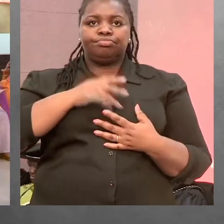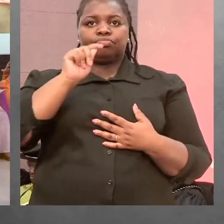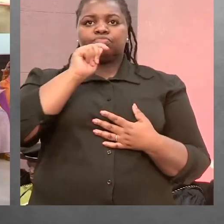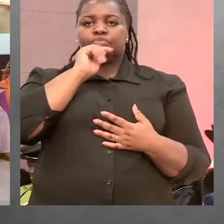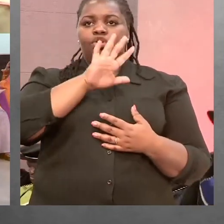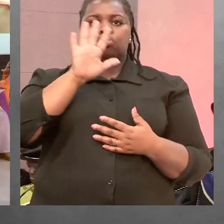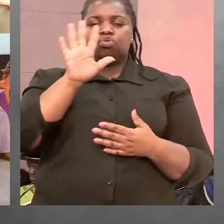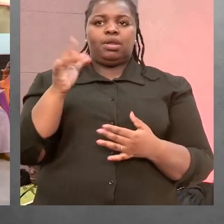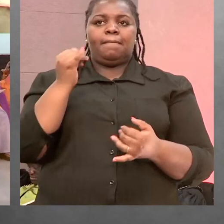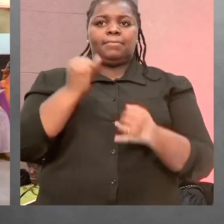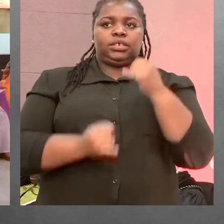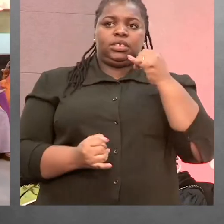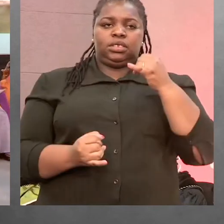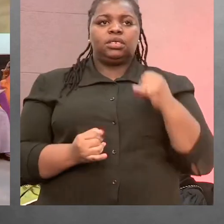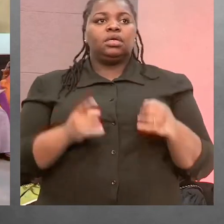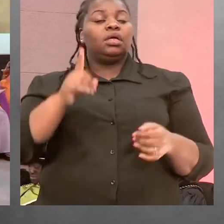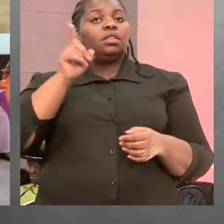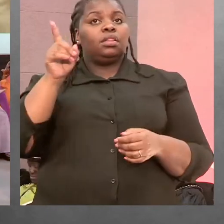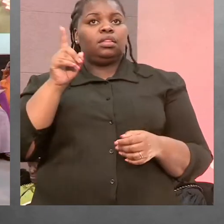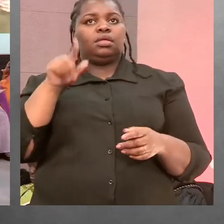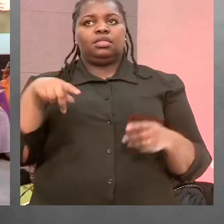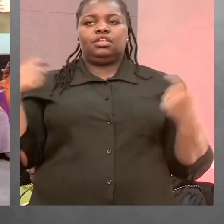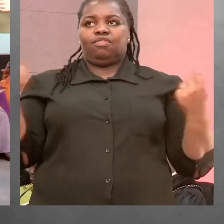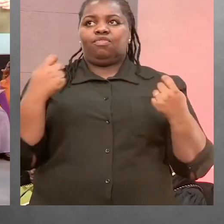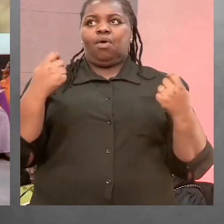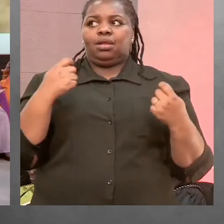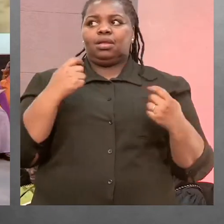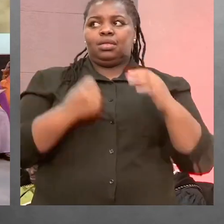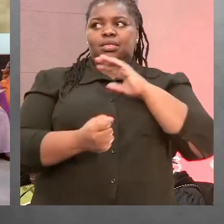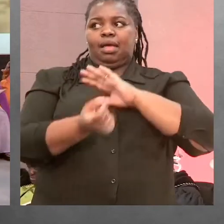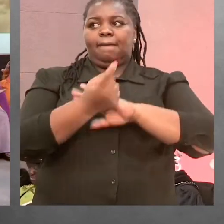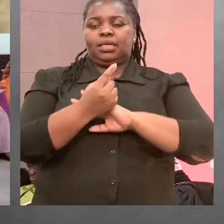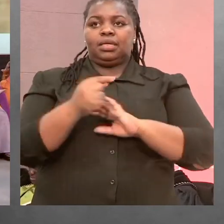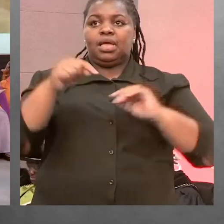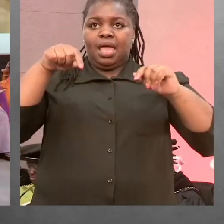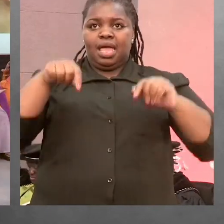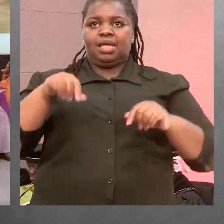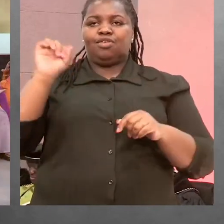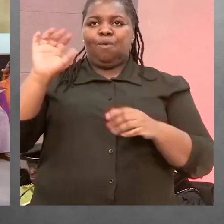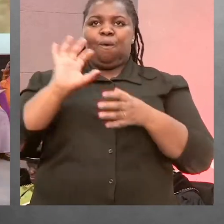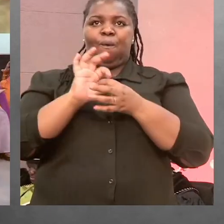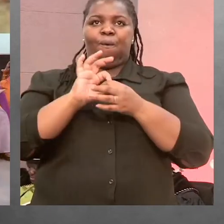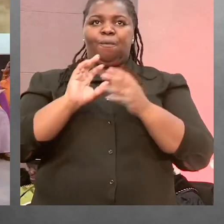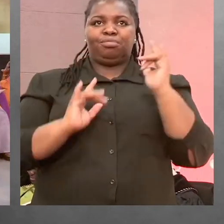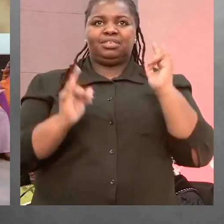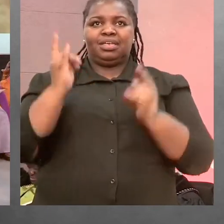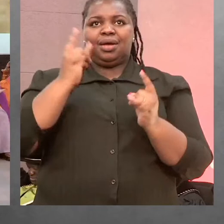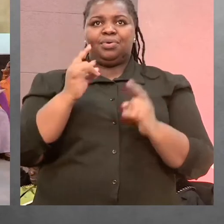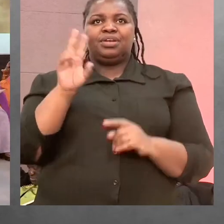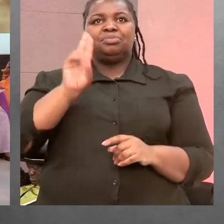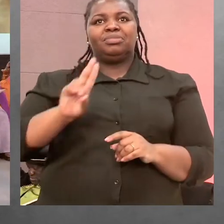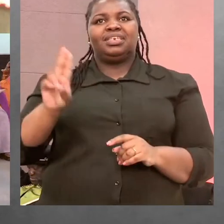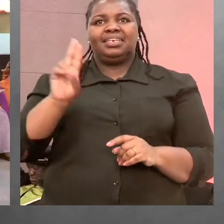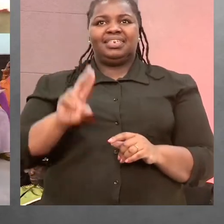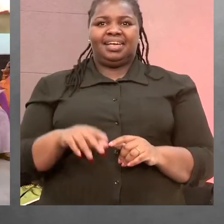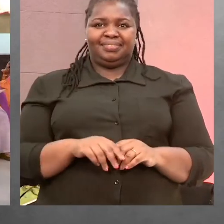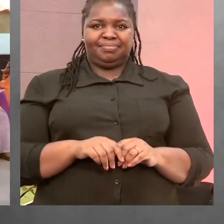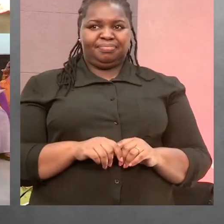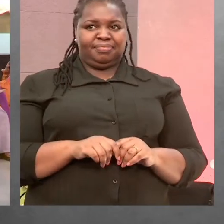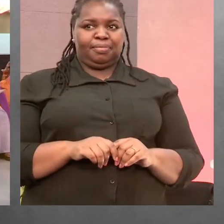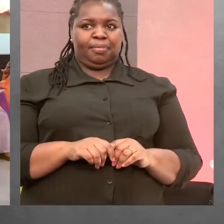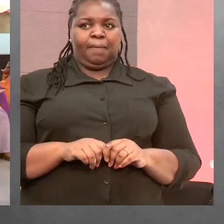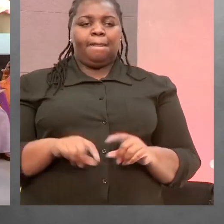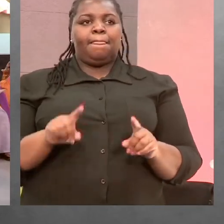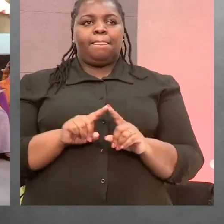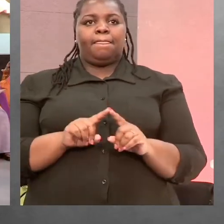not a coincidence that this event is hosted in your hometown, Mthatha. I